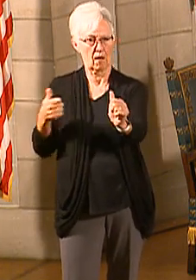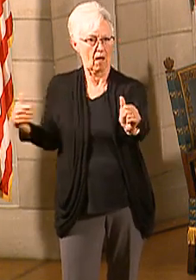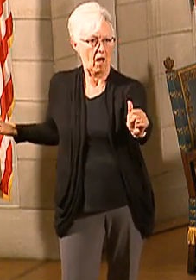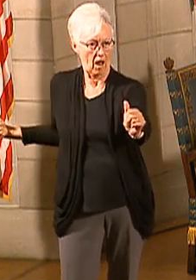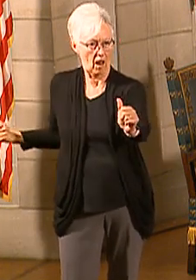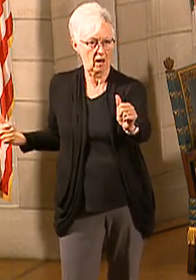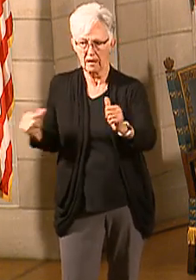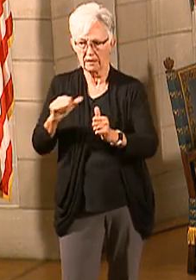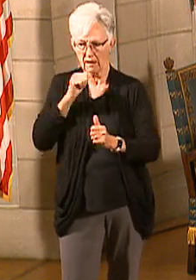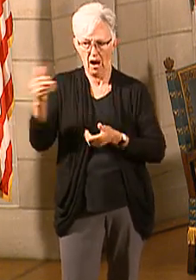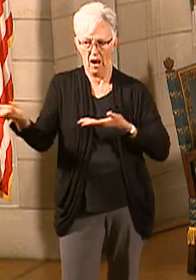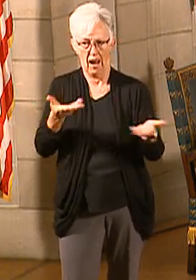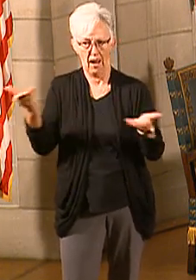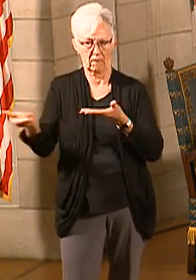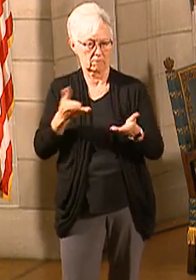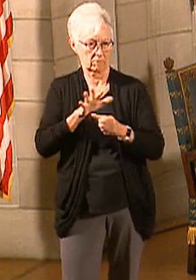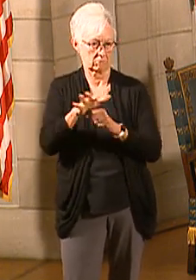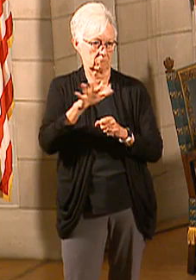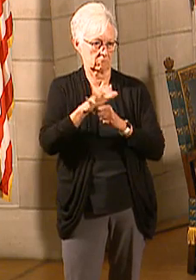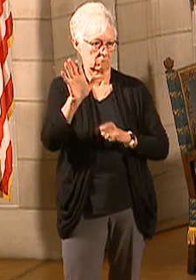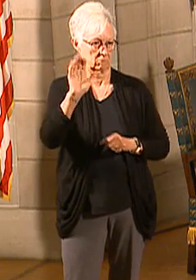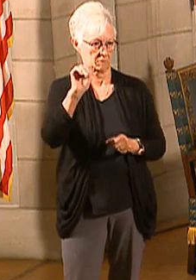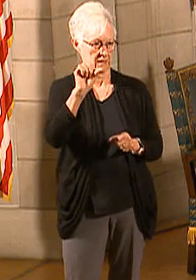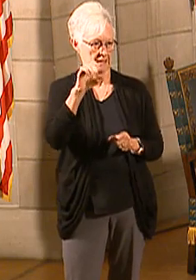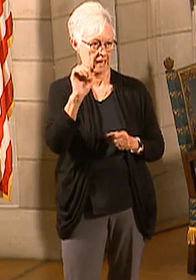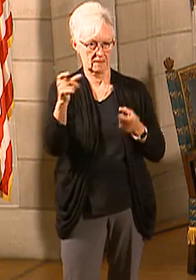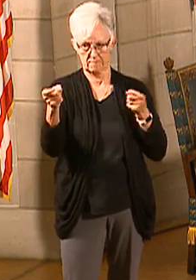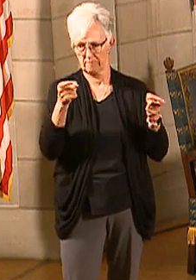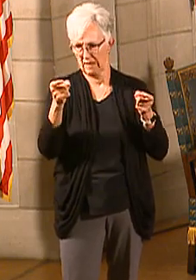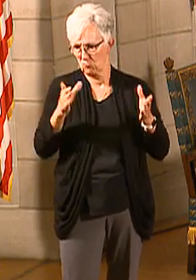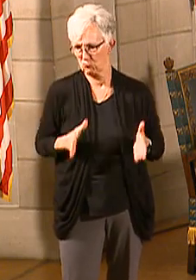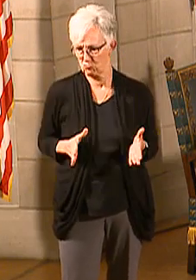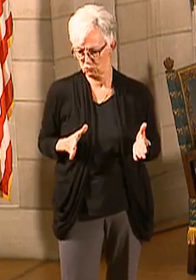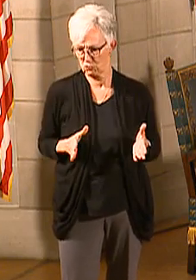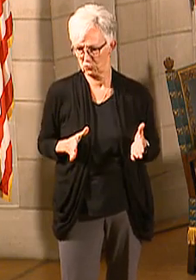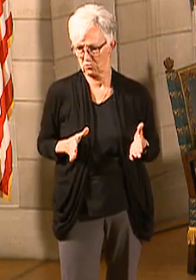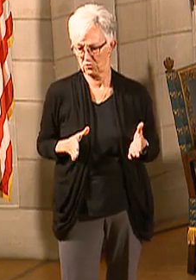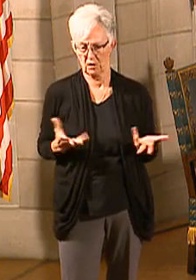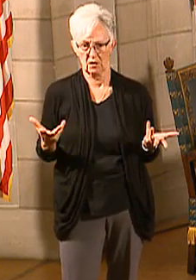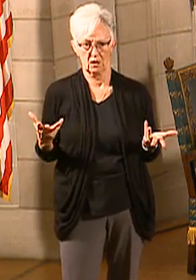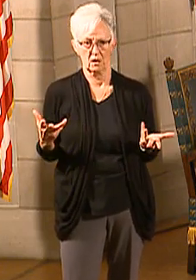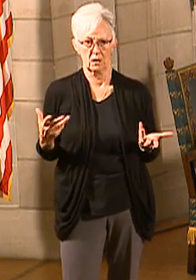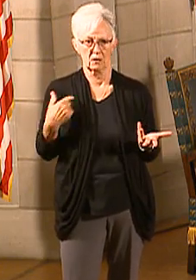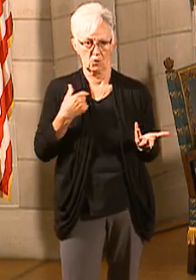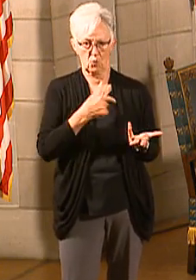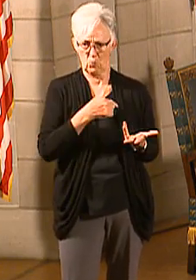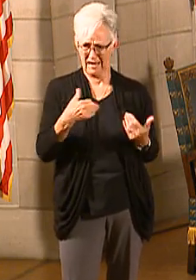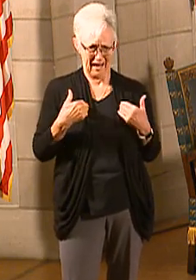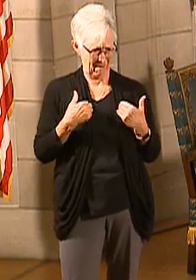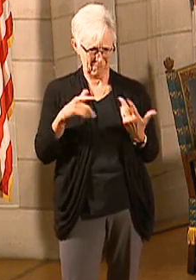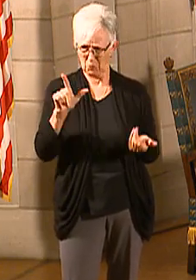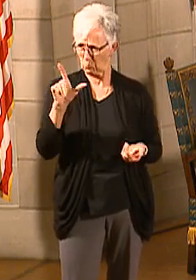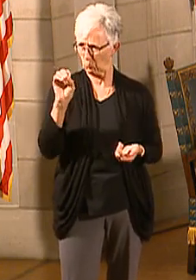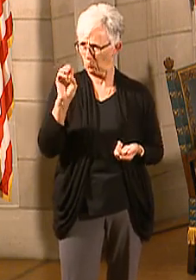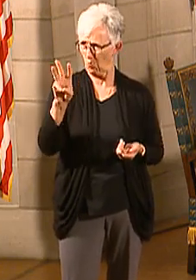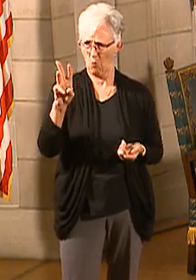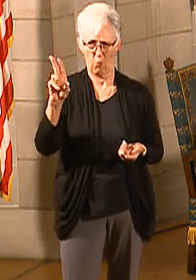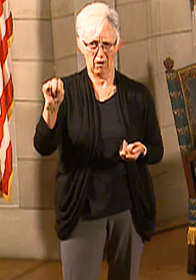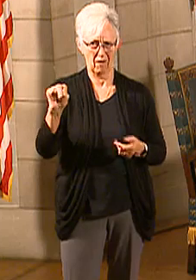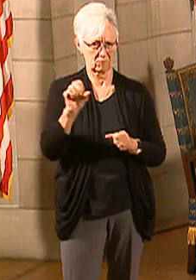behind the eight ball with regard to getting case managers. And as you know, we've had historic unemployment, low unemployment rates,